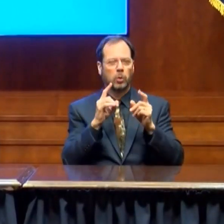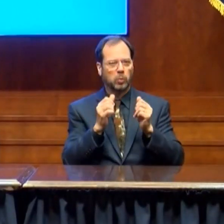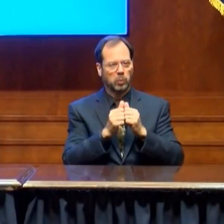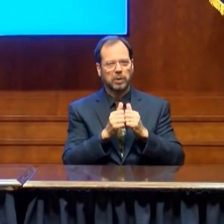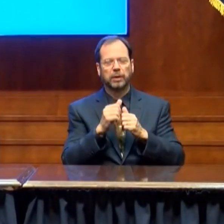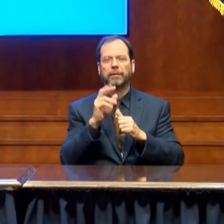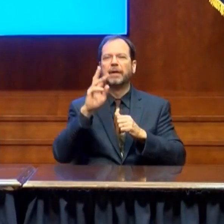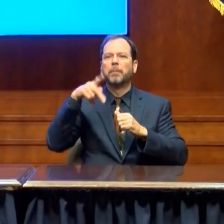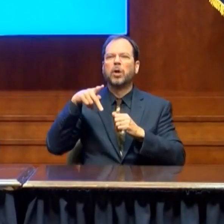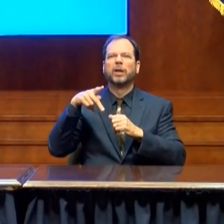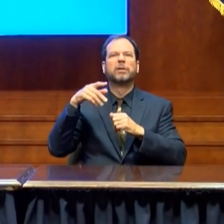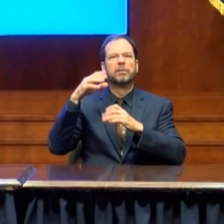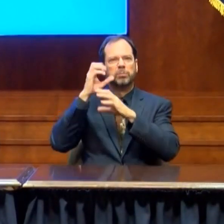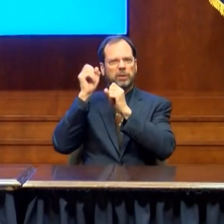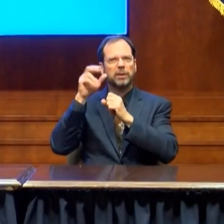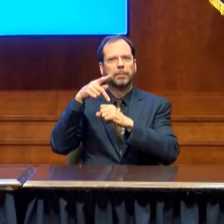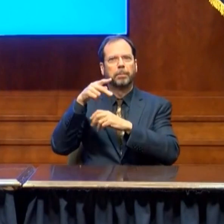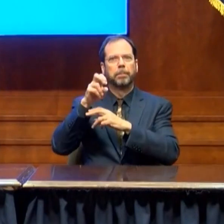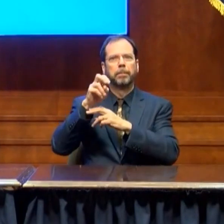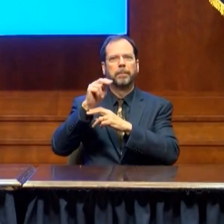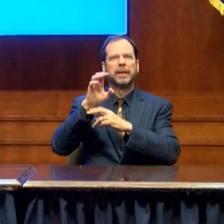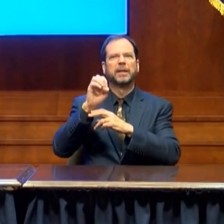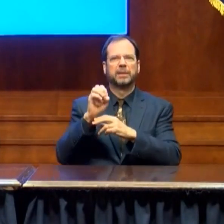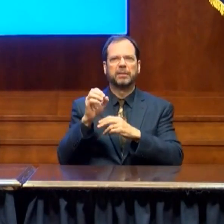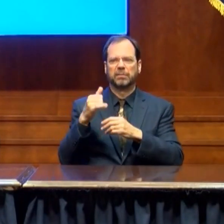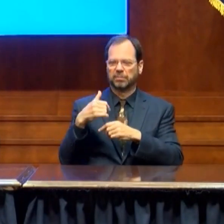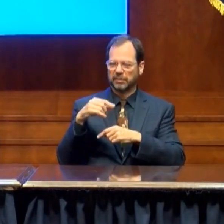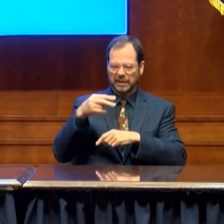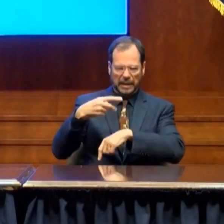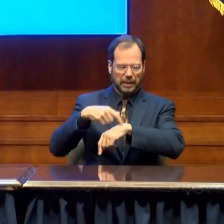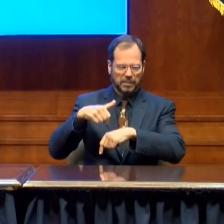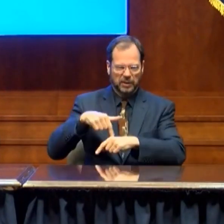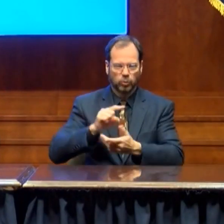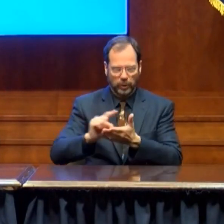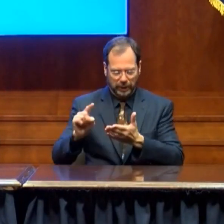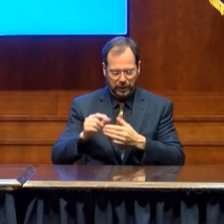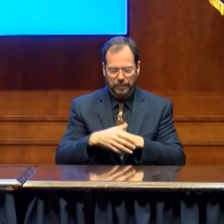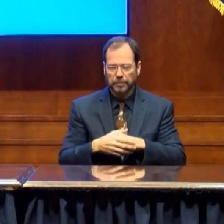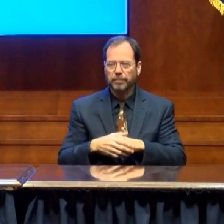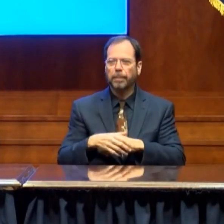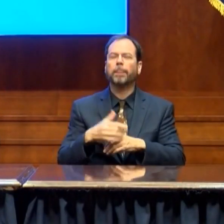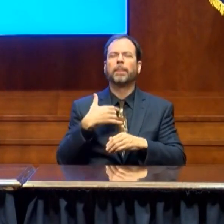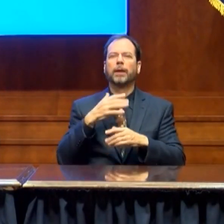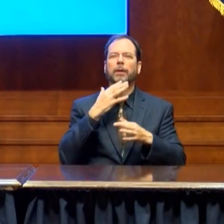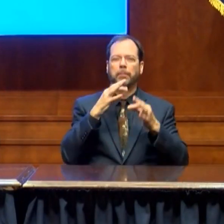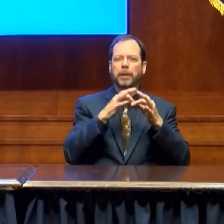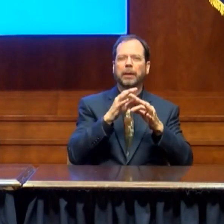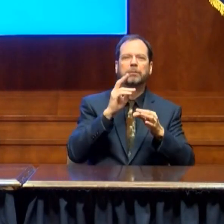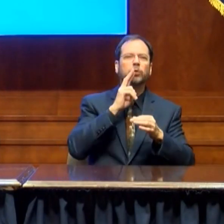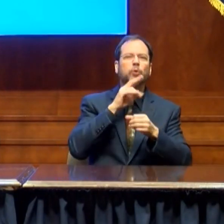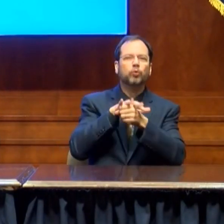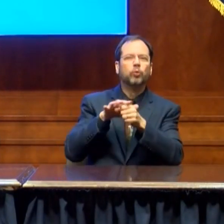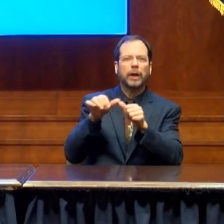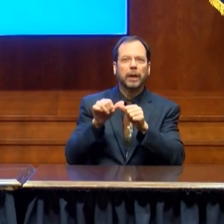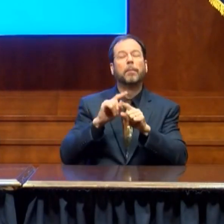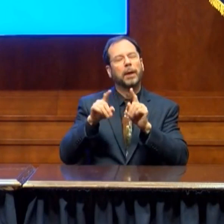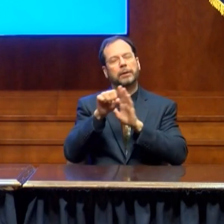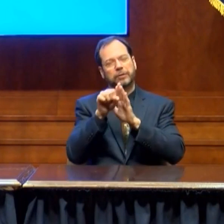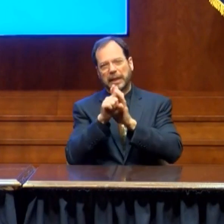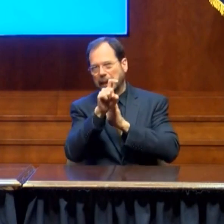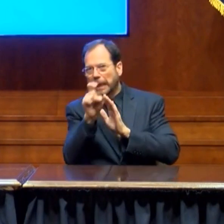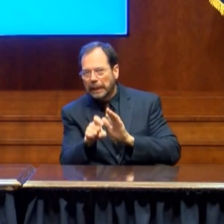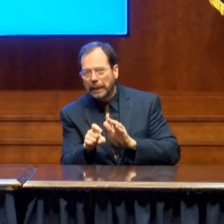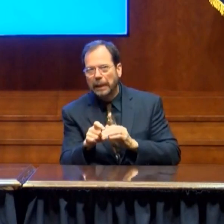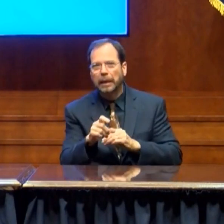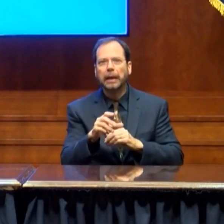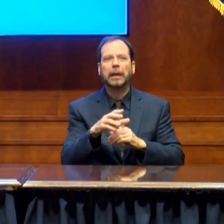with Vice President Pence for the second time this past week. And I mentioned about Harris County, but more broadly, we talked about the